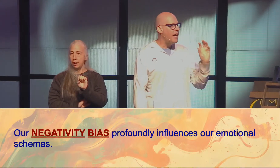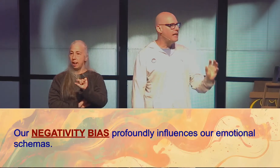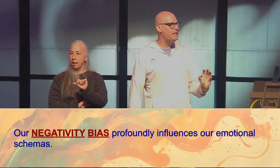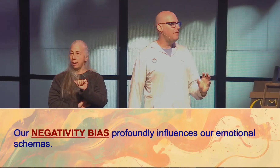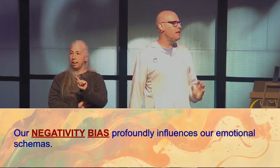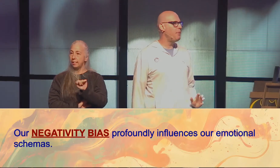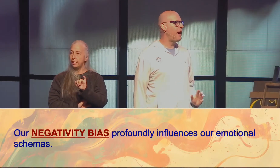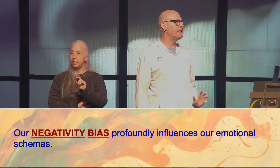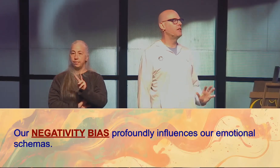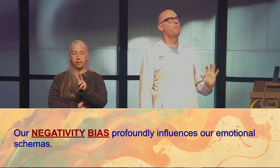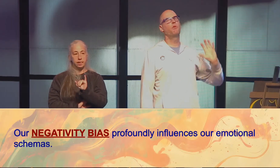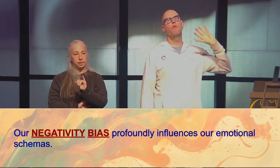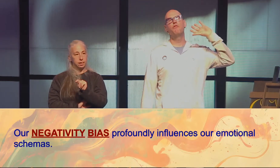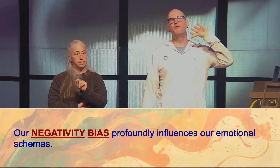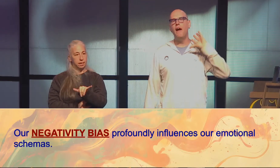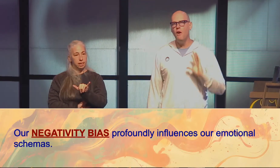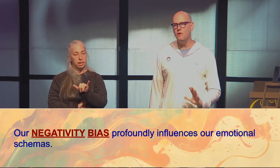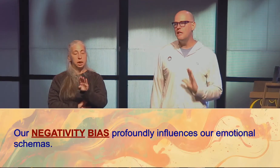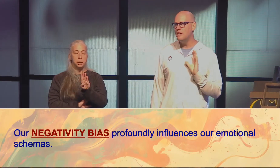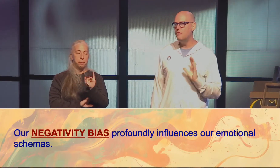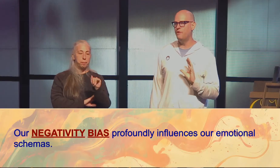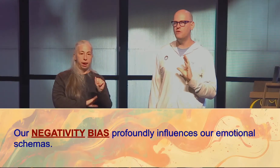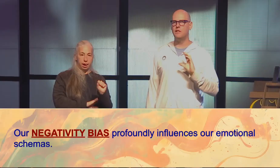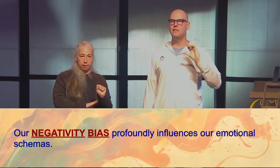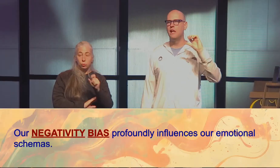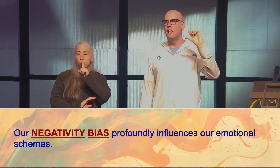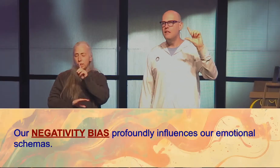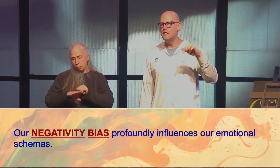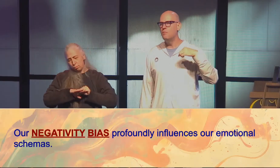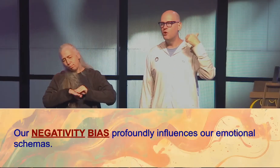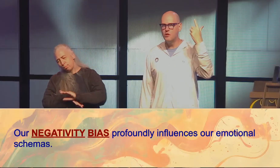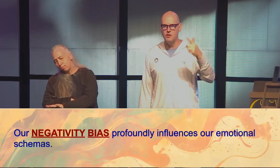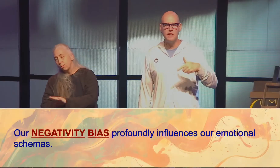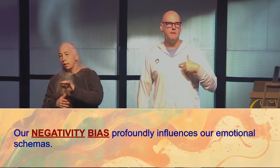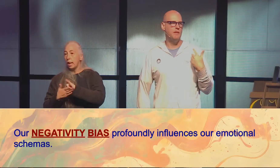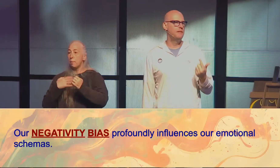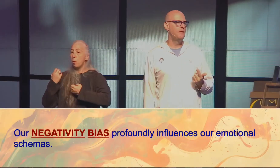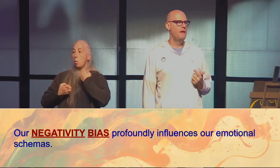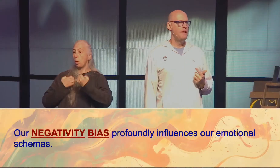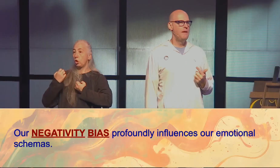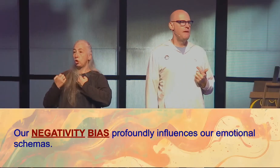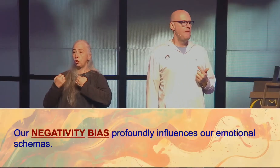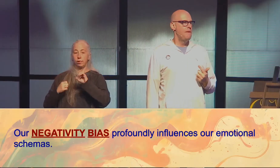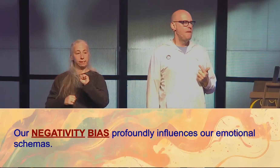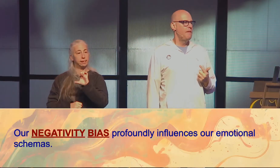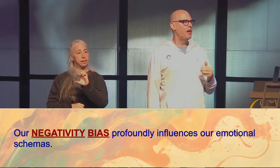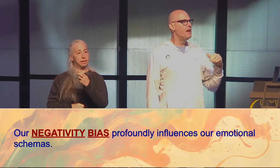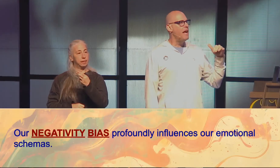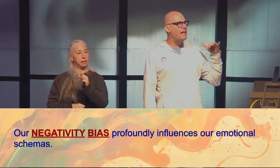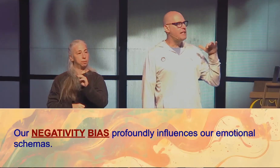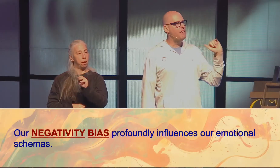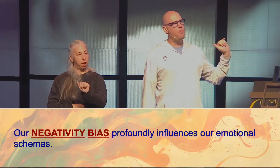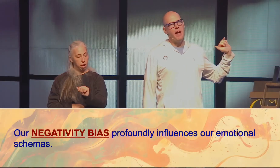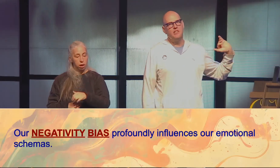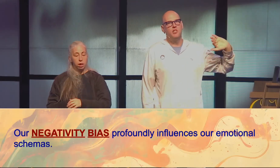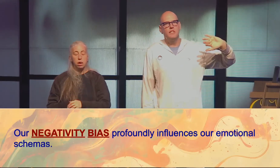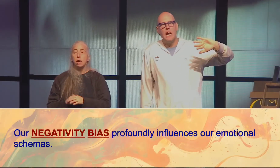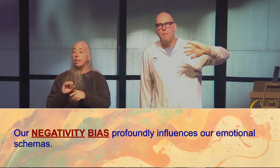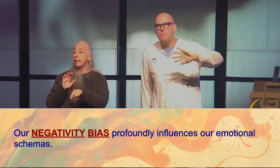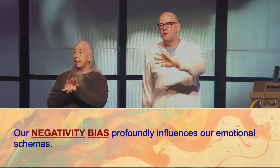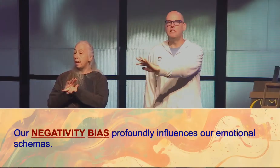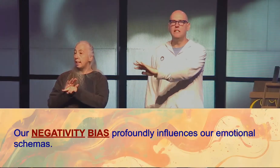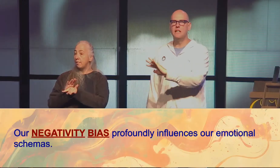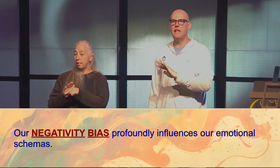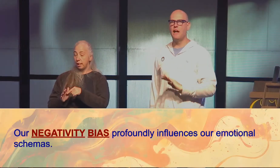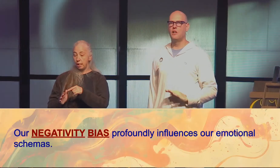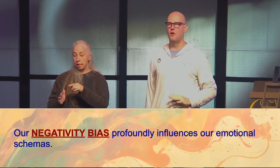Our negativity bias profoundly influences these emotional schemas. Like our negativity bias is just kind